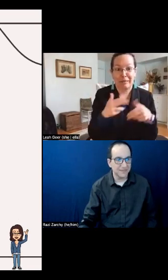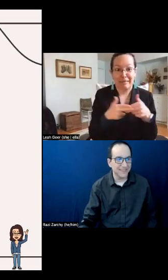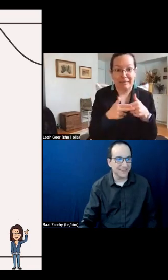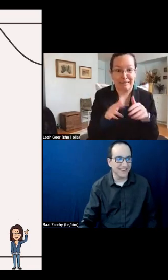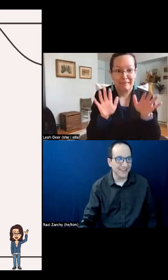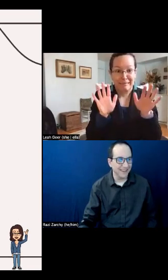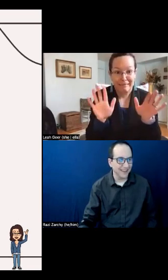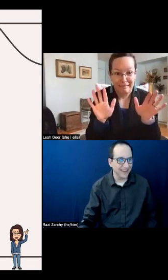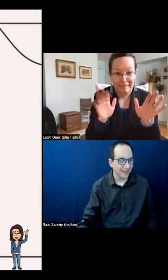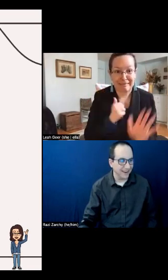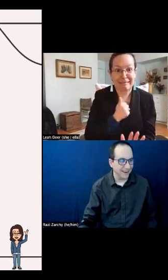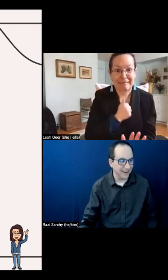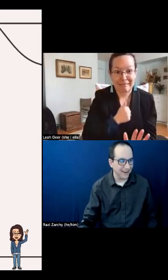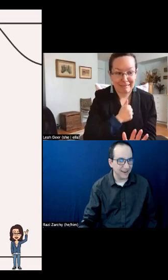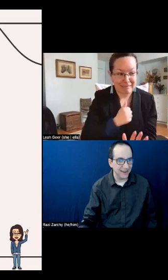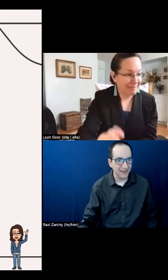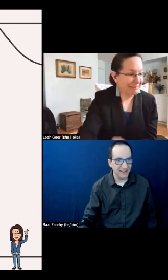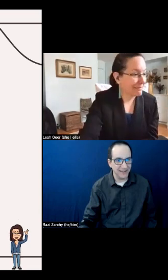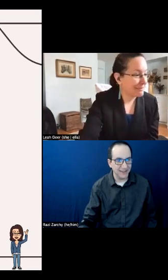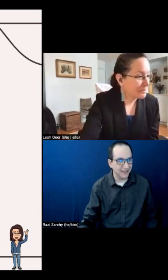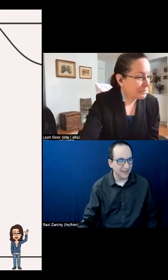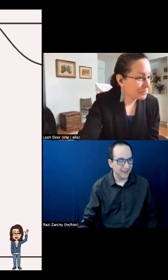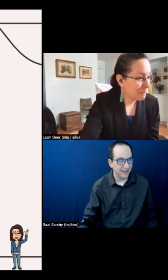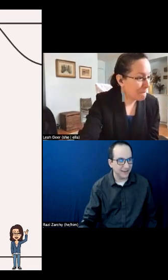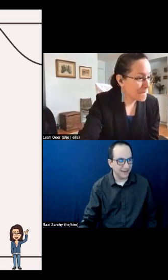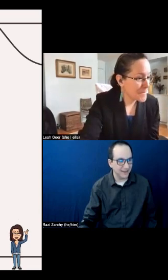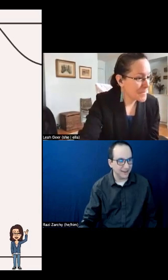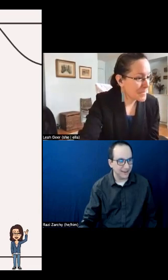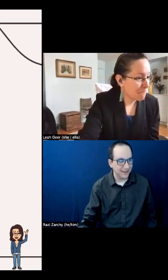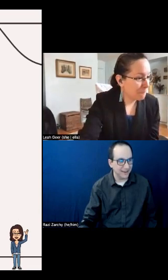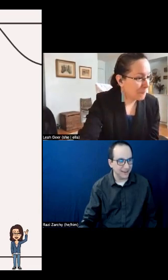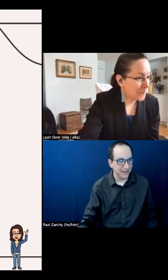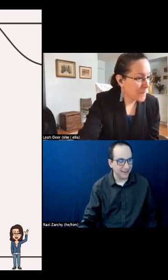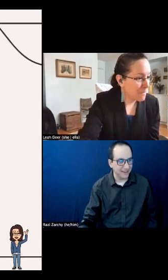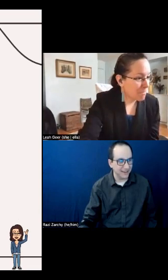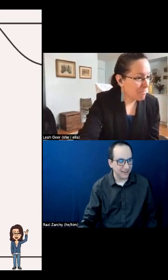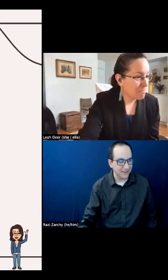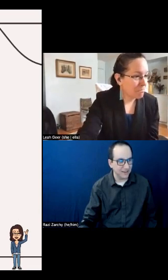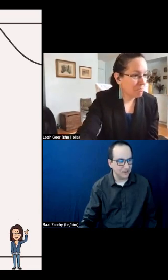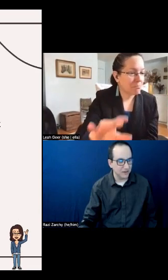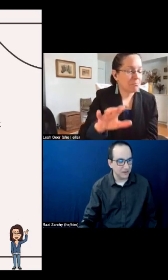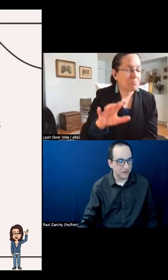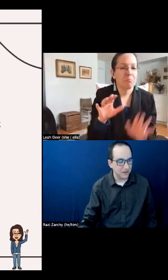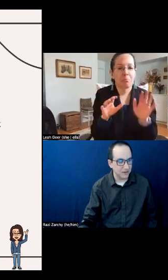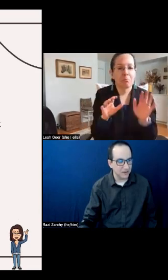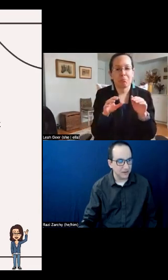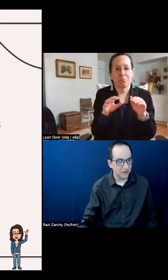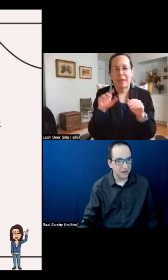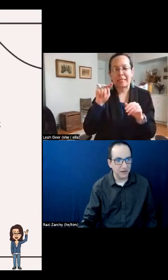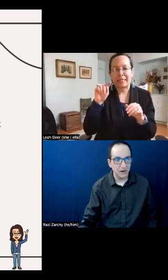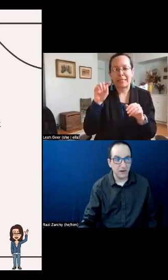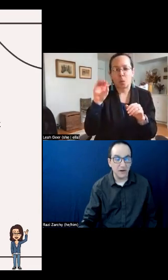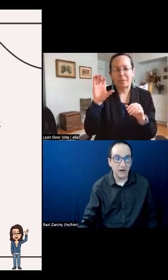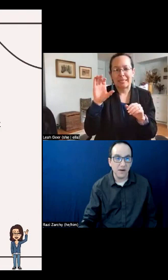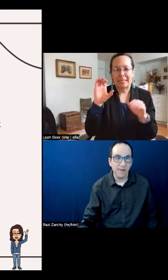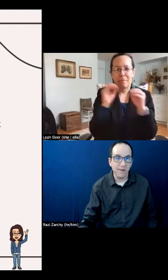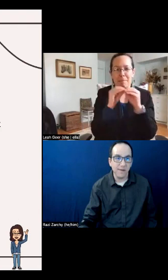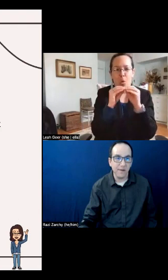We've got some accidental animations. Apologies for the